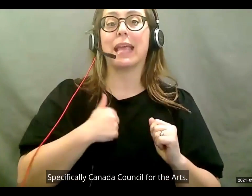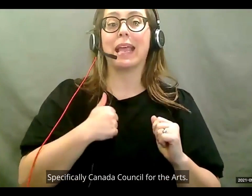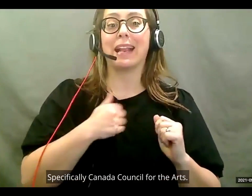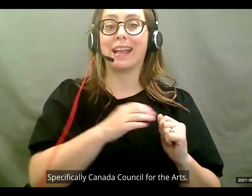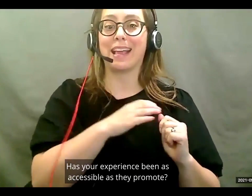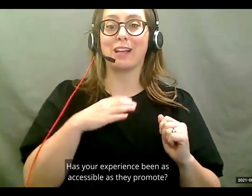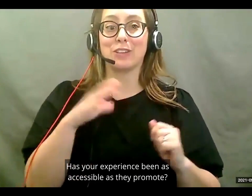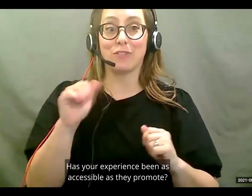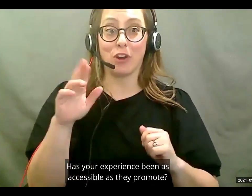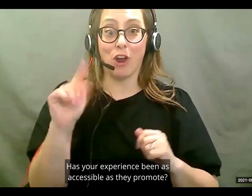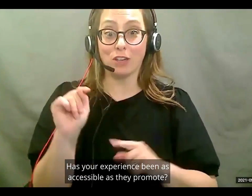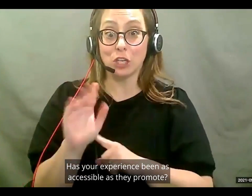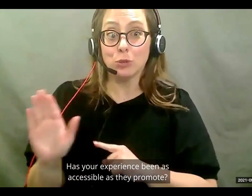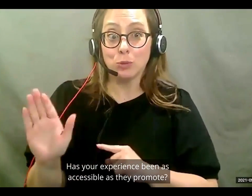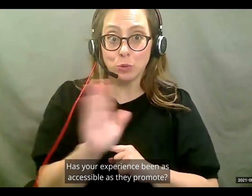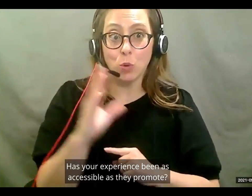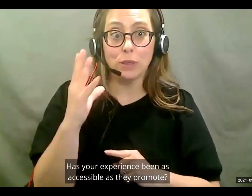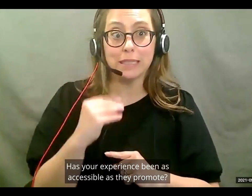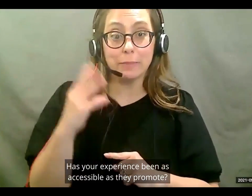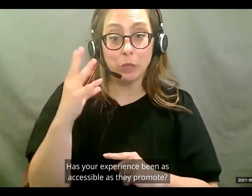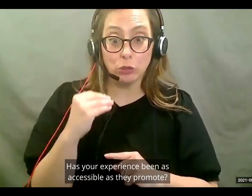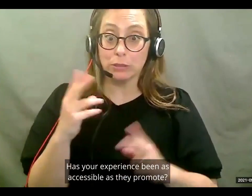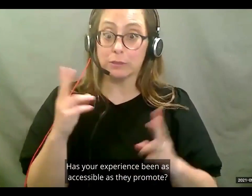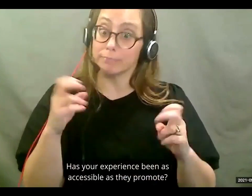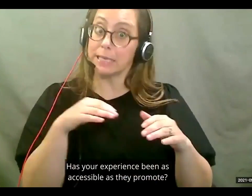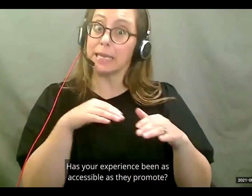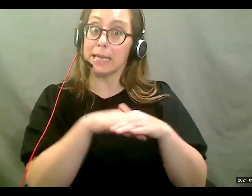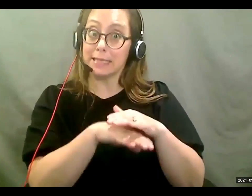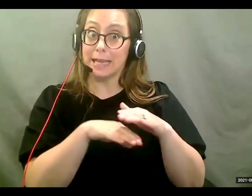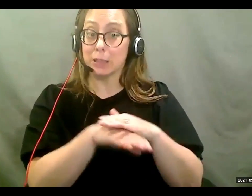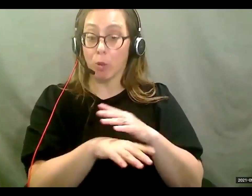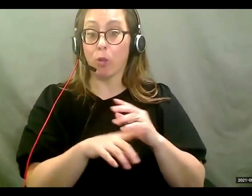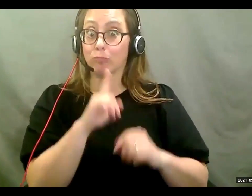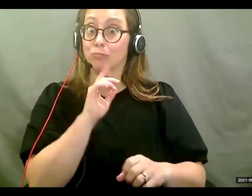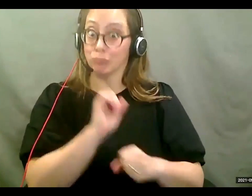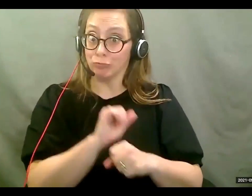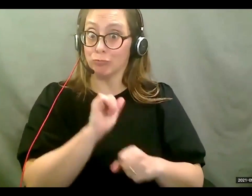Arts. Has your experience been as accessible as they promote?